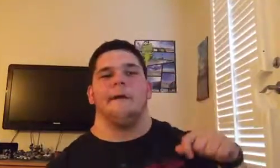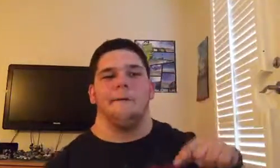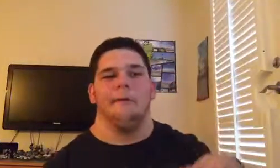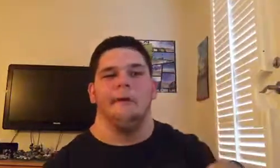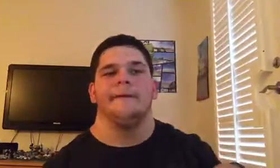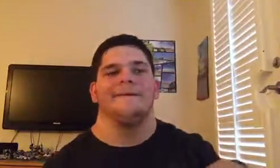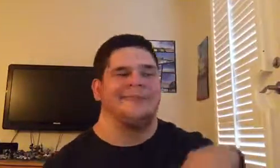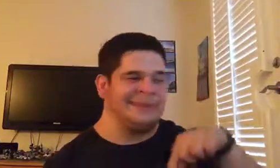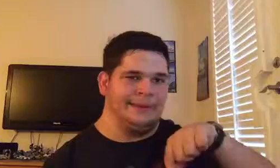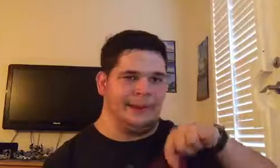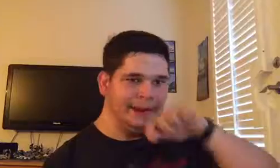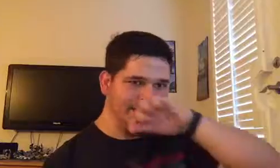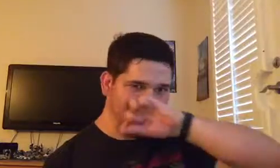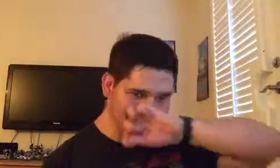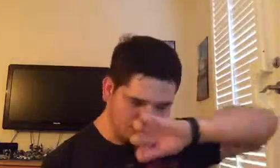grapple hooks, and like,